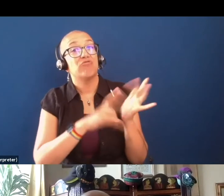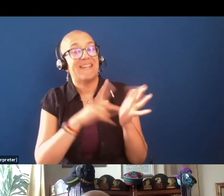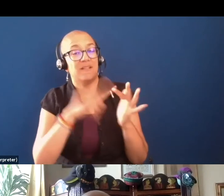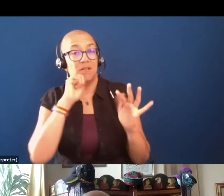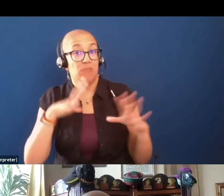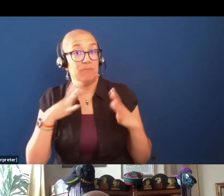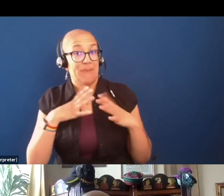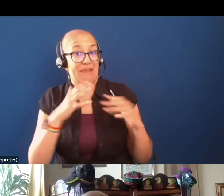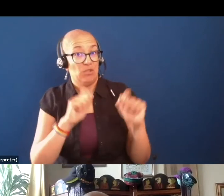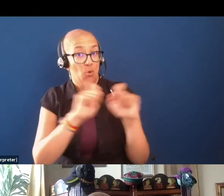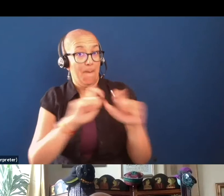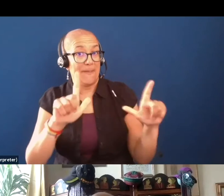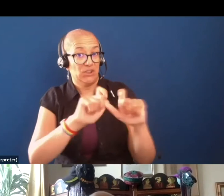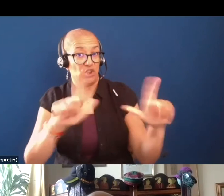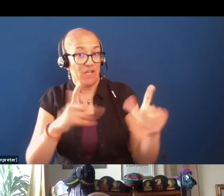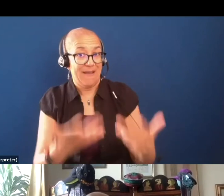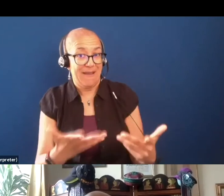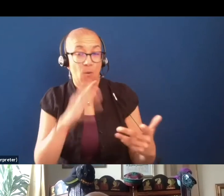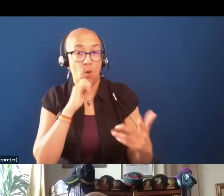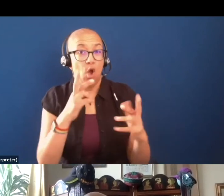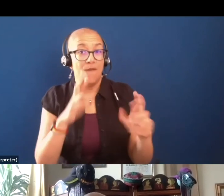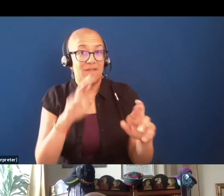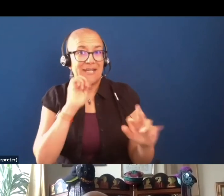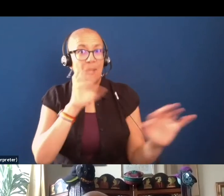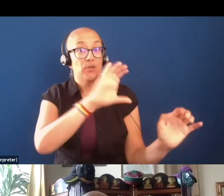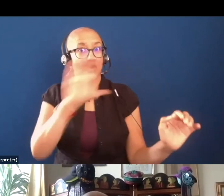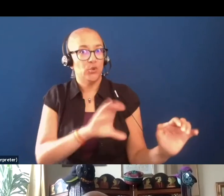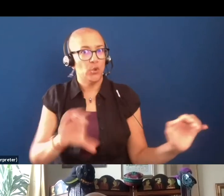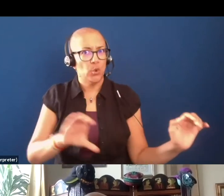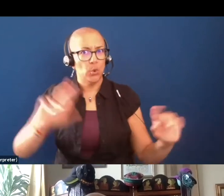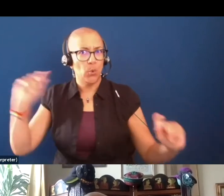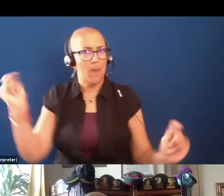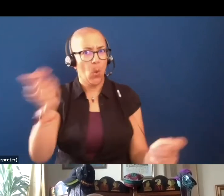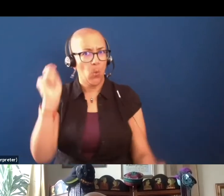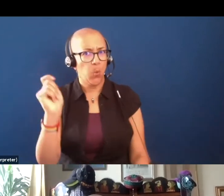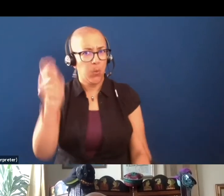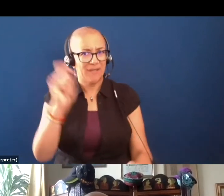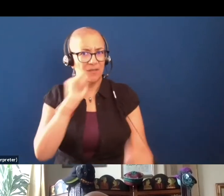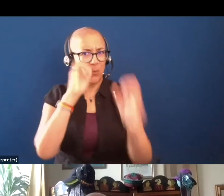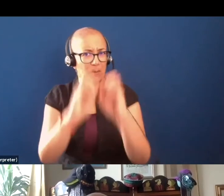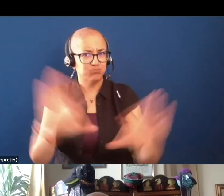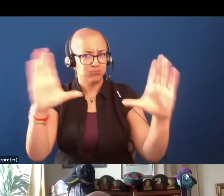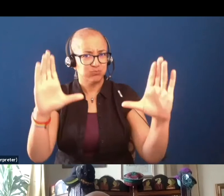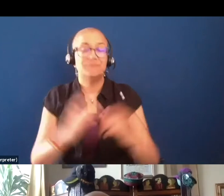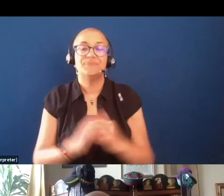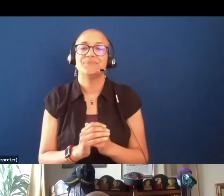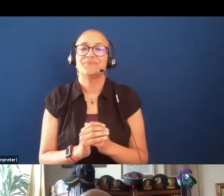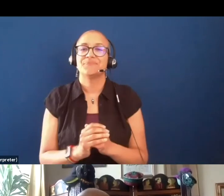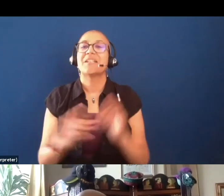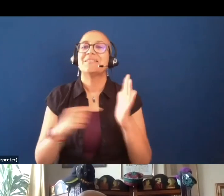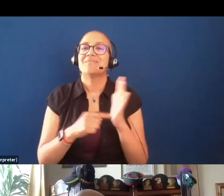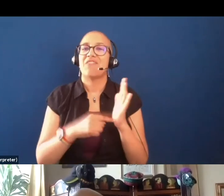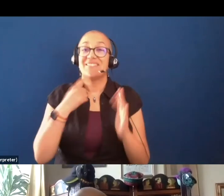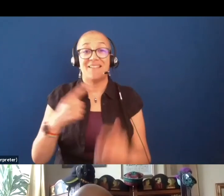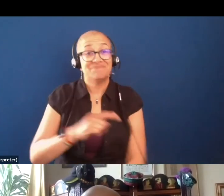So we're hopefully have our Zoom wizard that's working on it right now. While that happens, I will just say